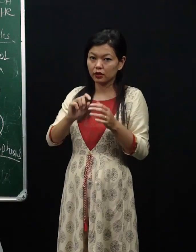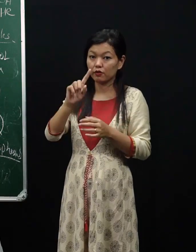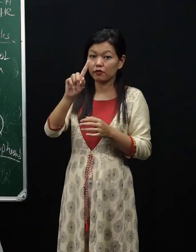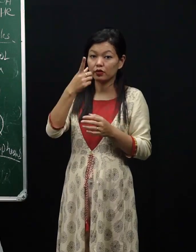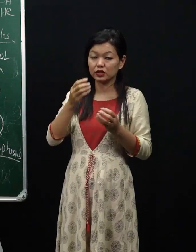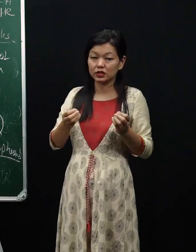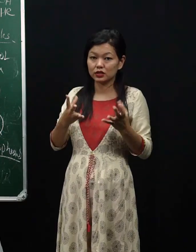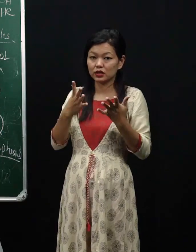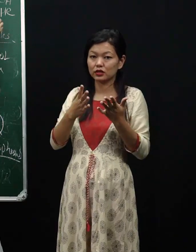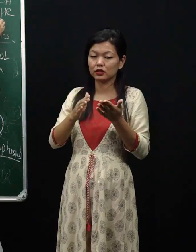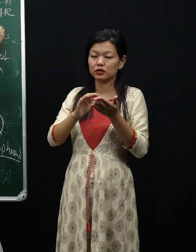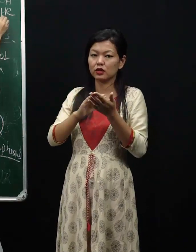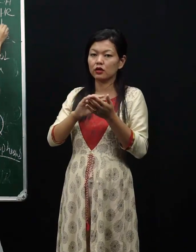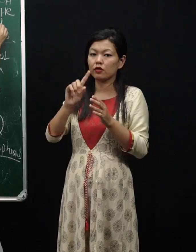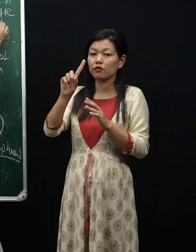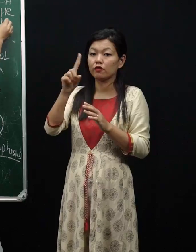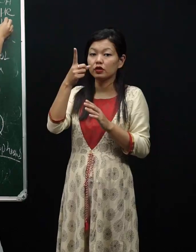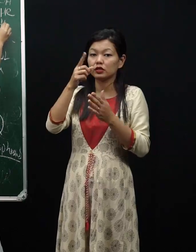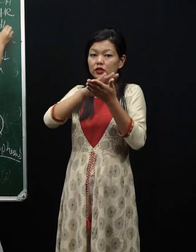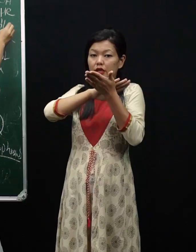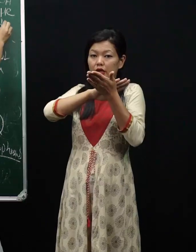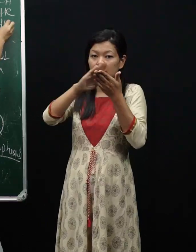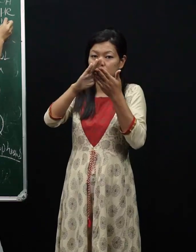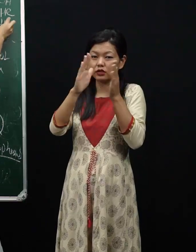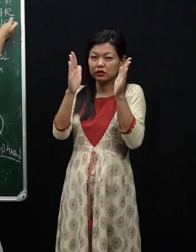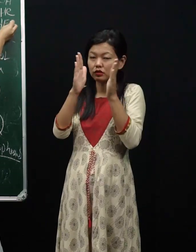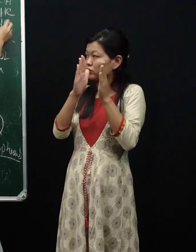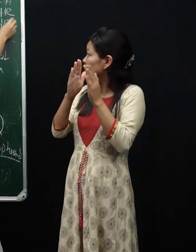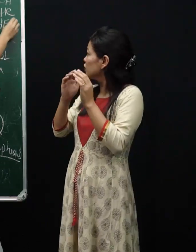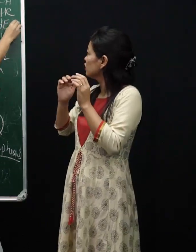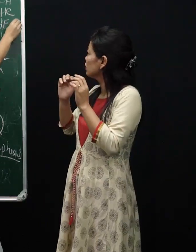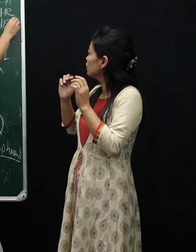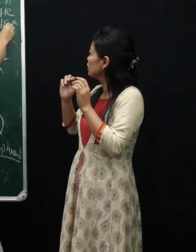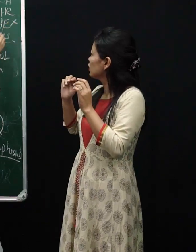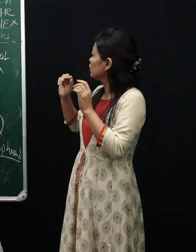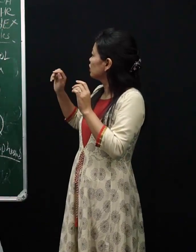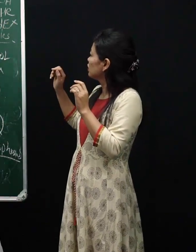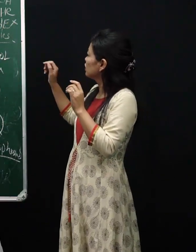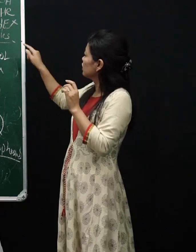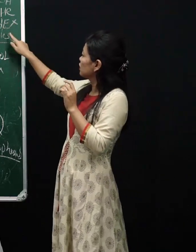Clear? We cannot write like this, HE. Okay? This is wrong.